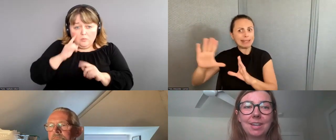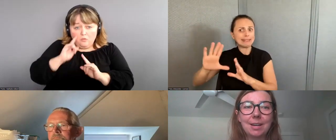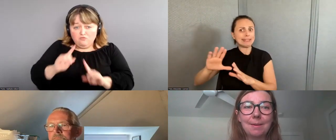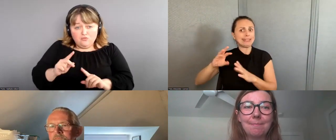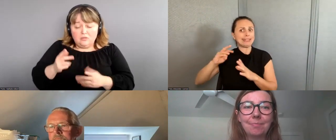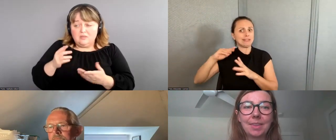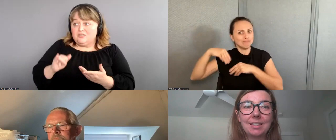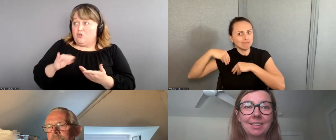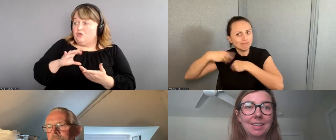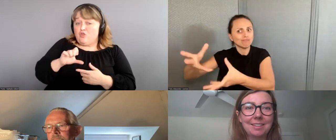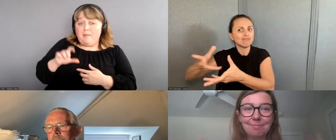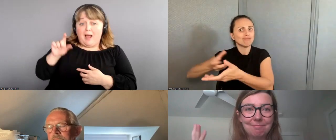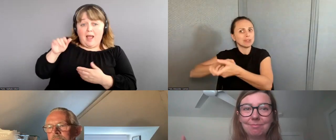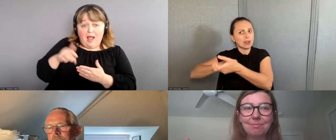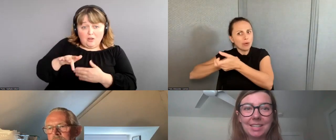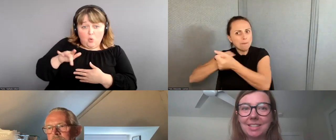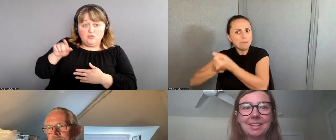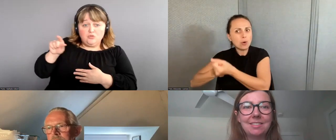of